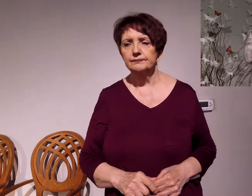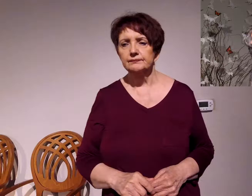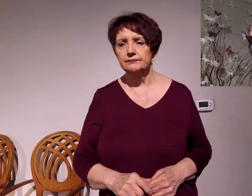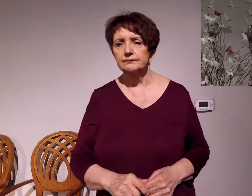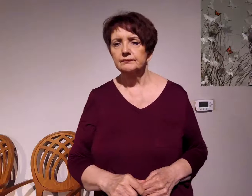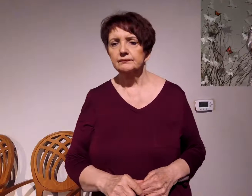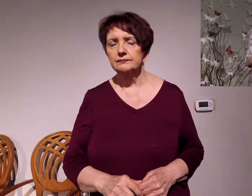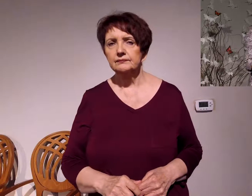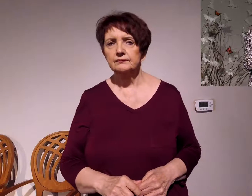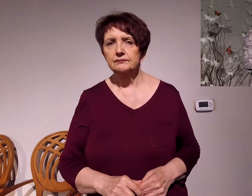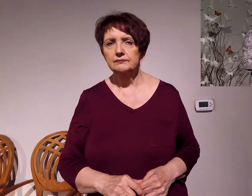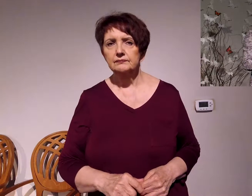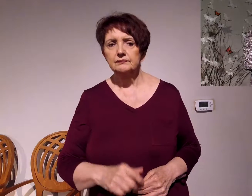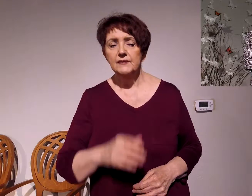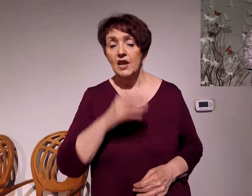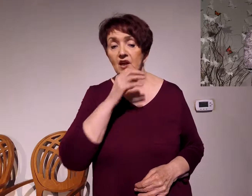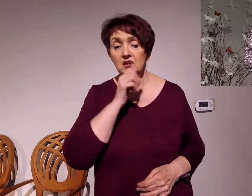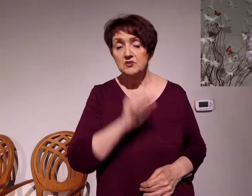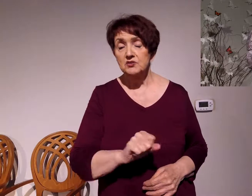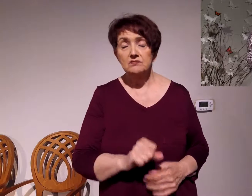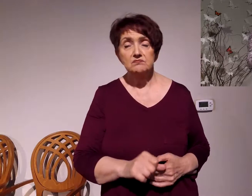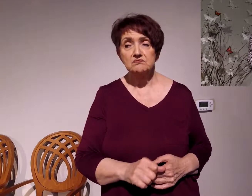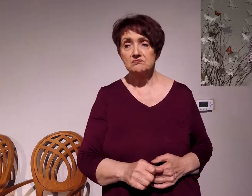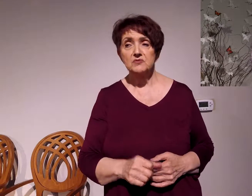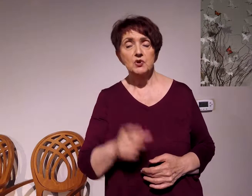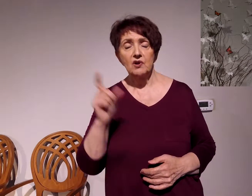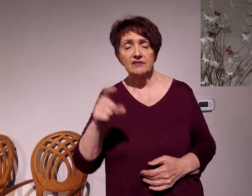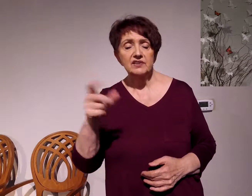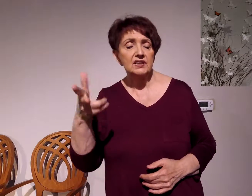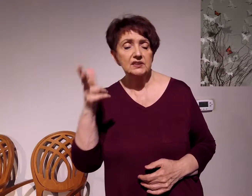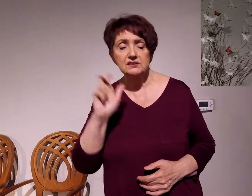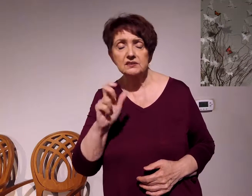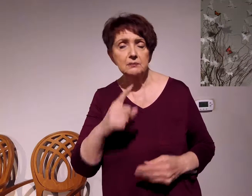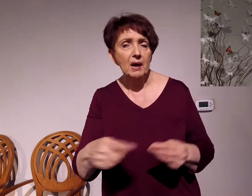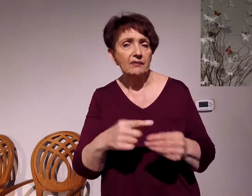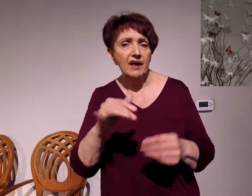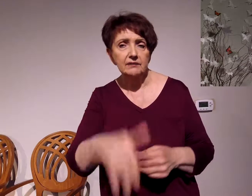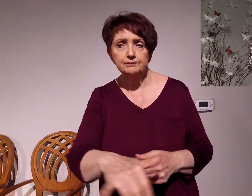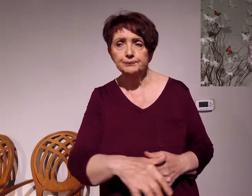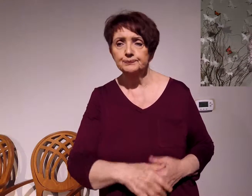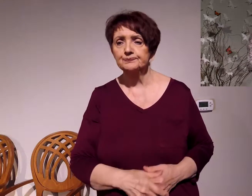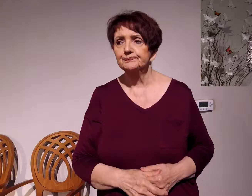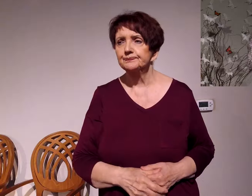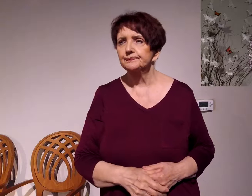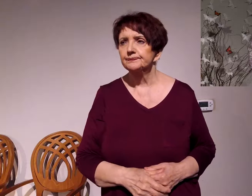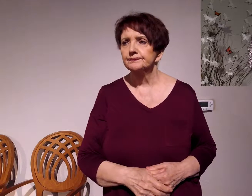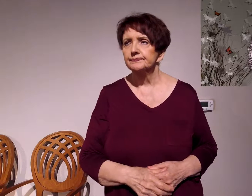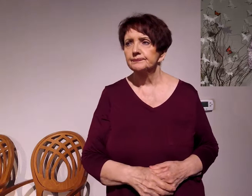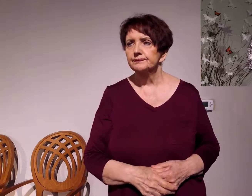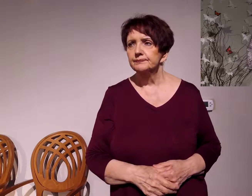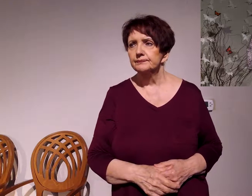times we've gone around the sun. Called our age and be told we're old.